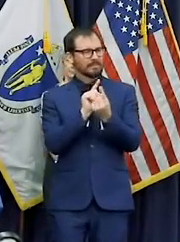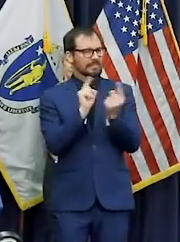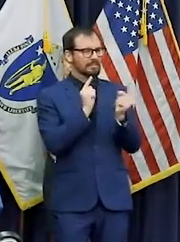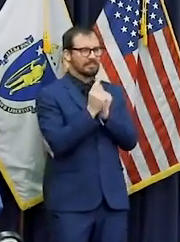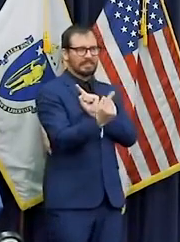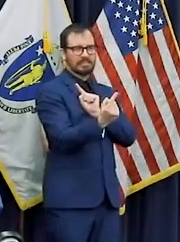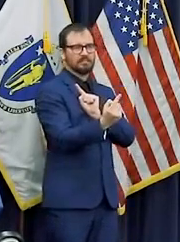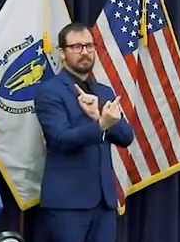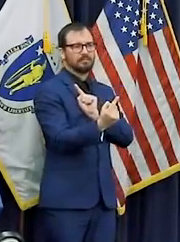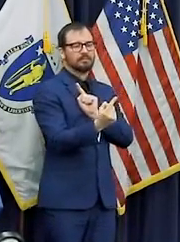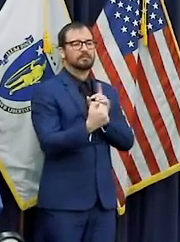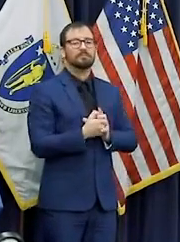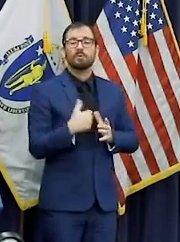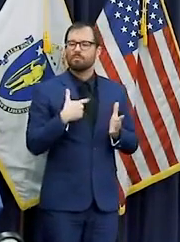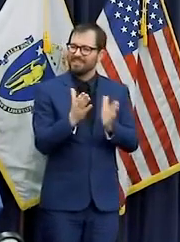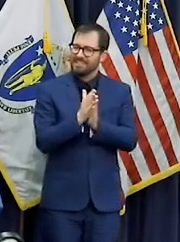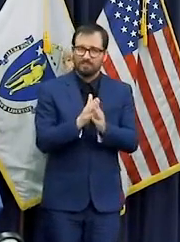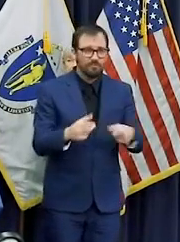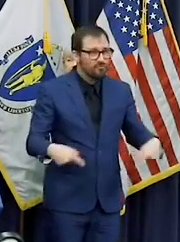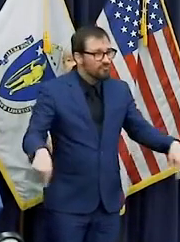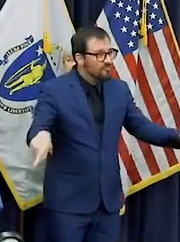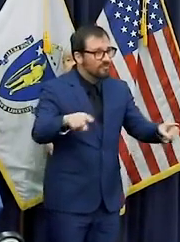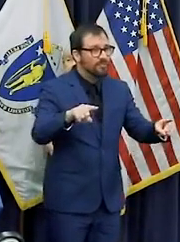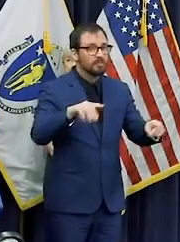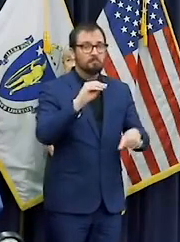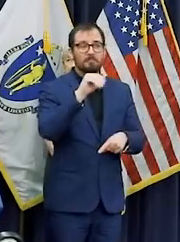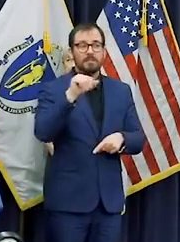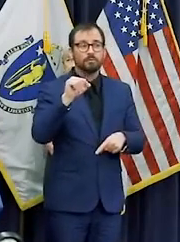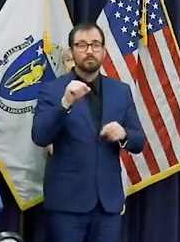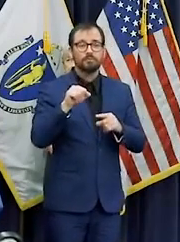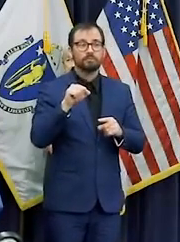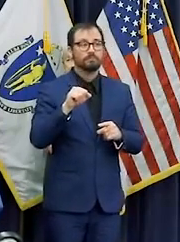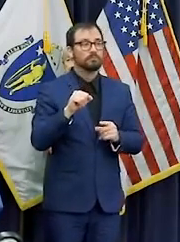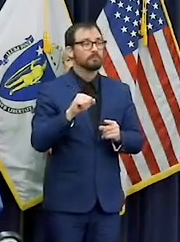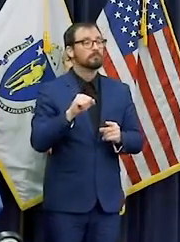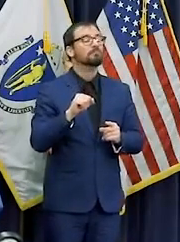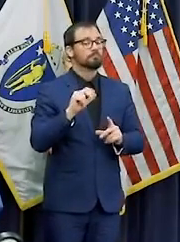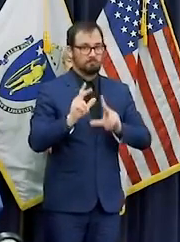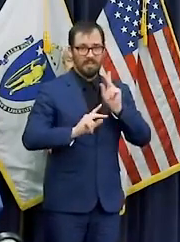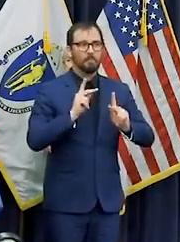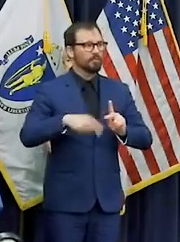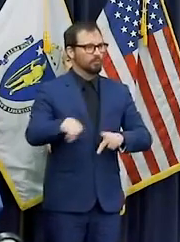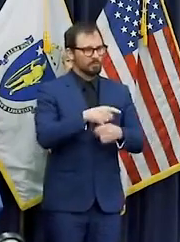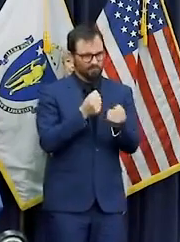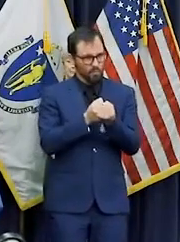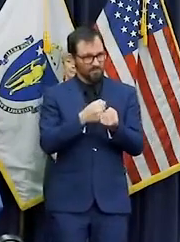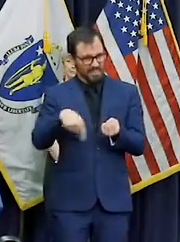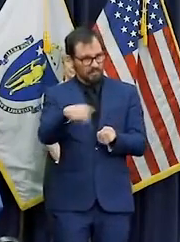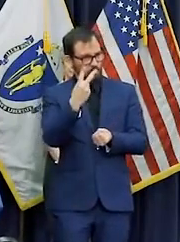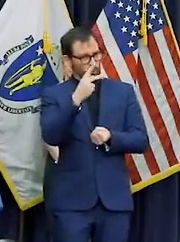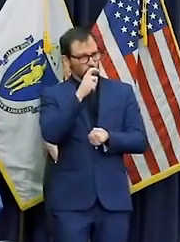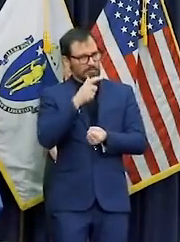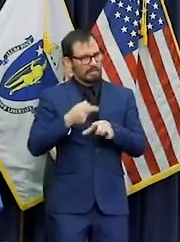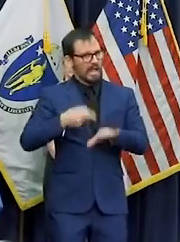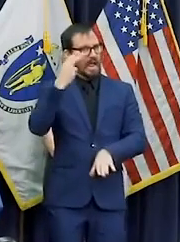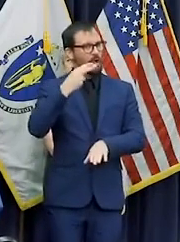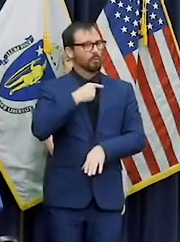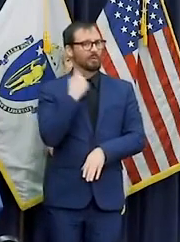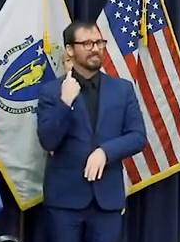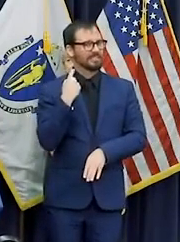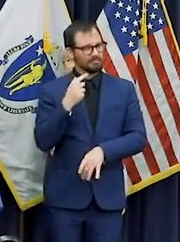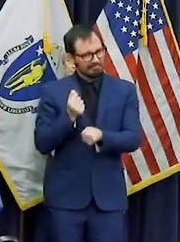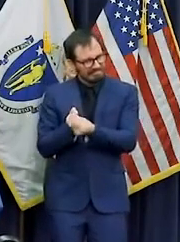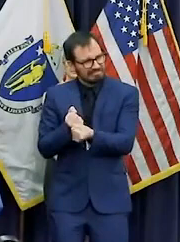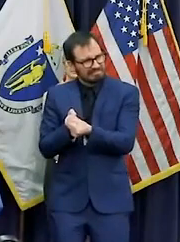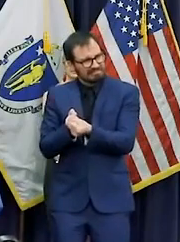Think about ways that you can go to the grocery store for a family member who's part of this high-risk group. Or call up your neighbor before you go